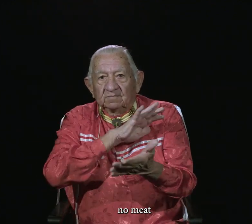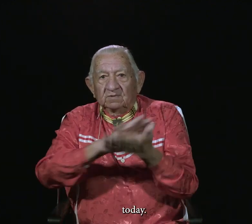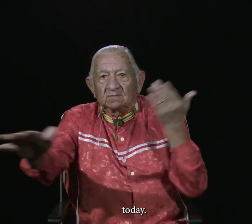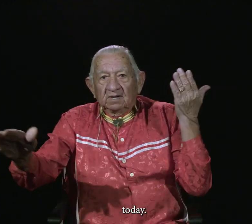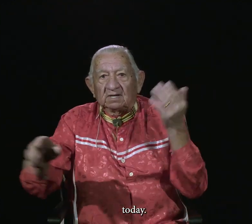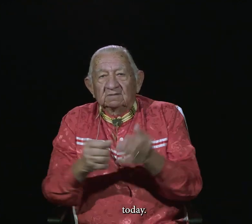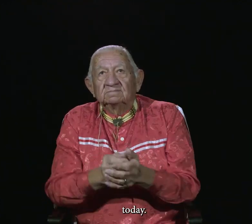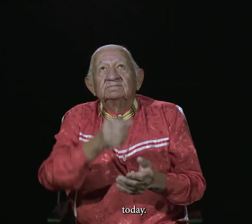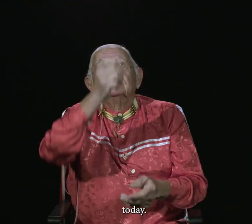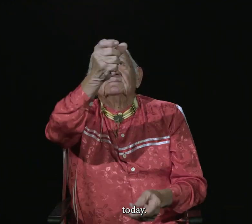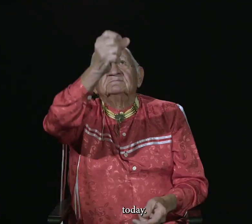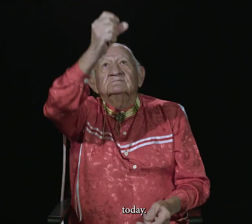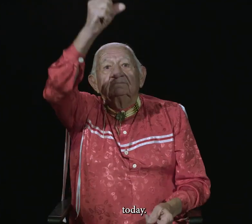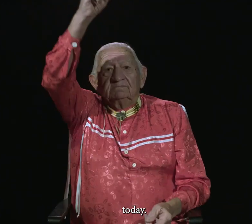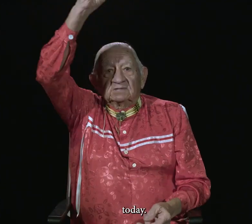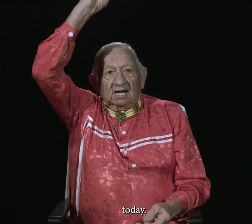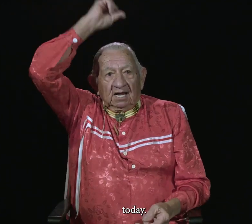No meat today.